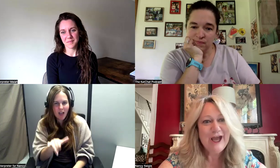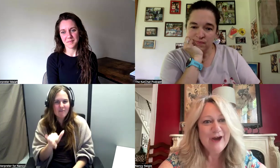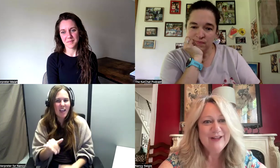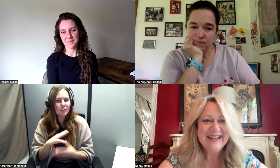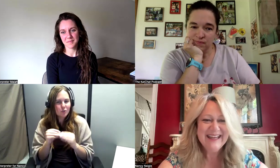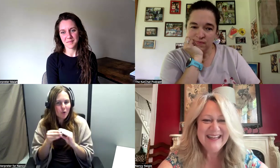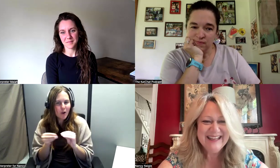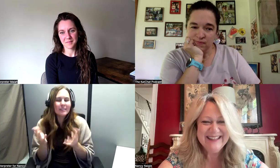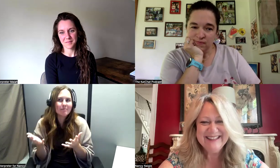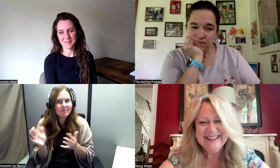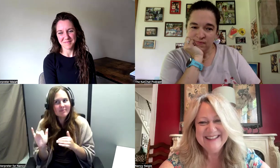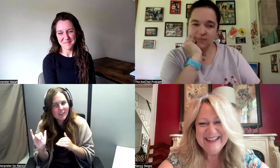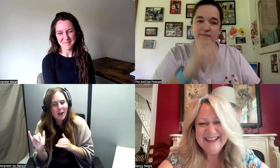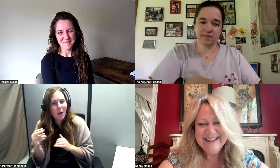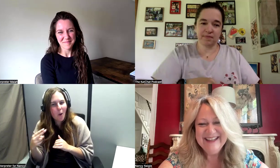Hallmarkish,